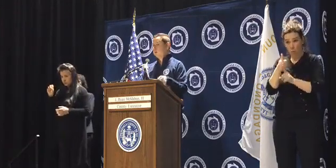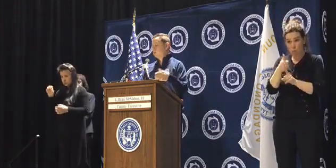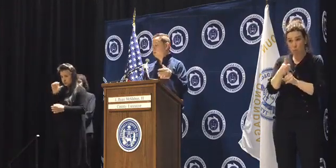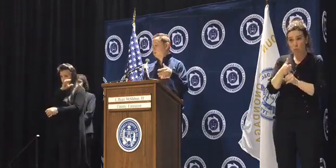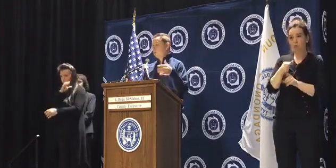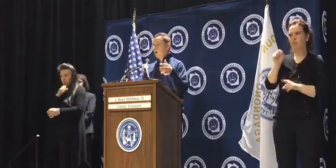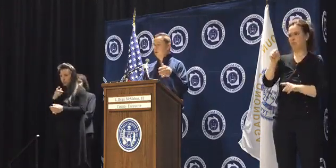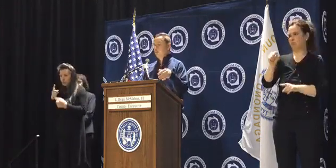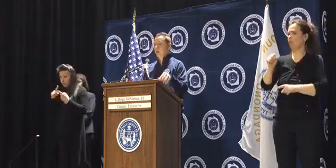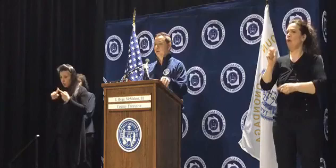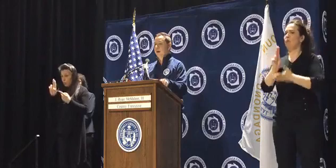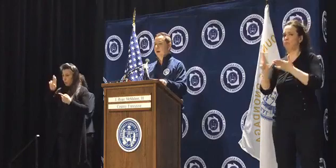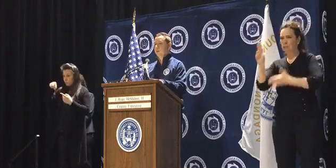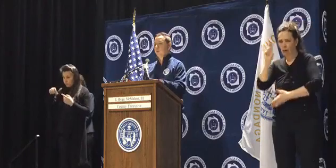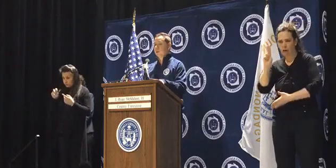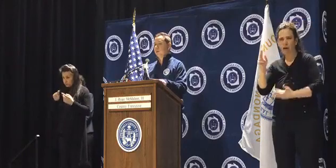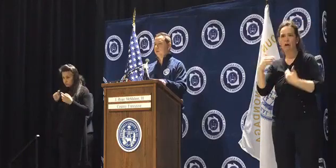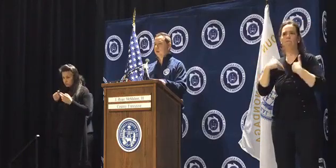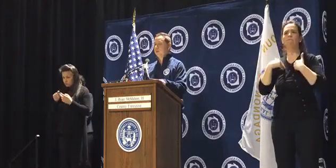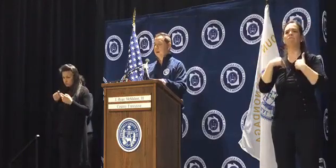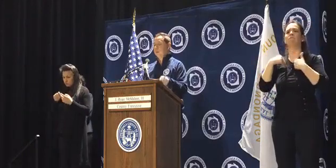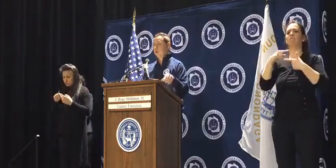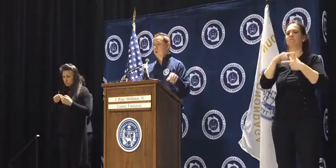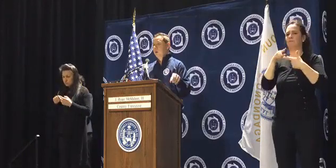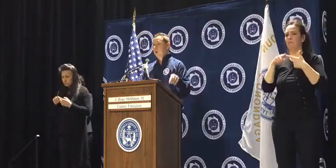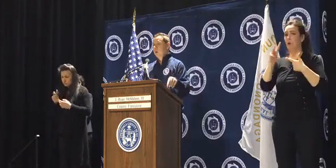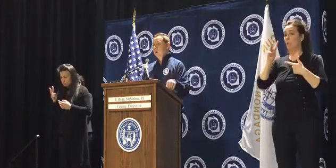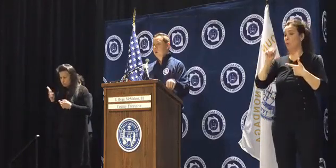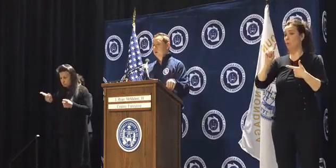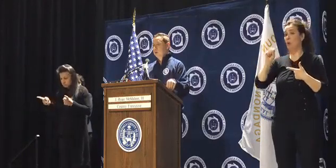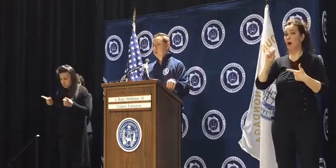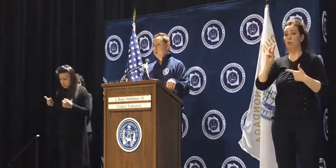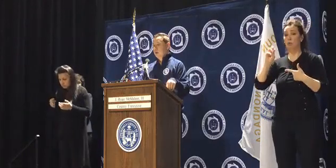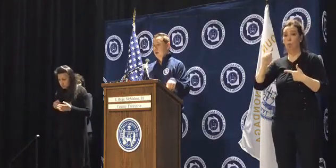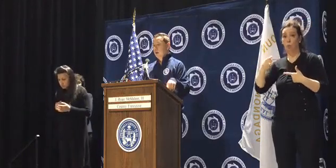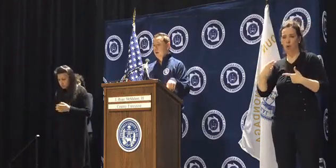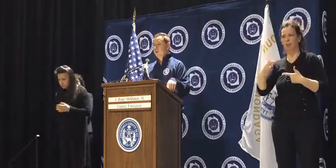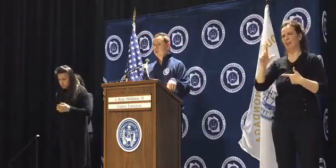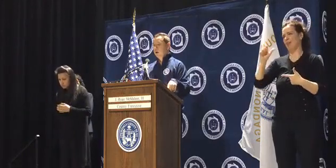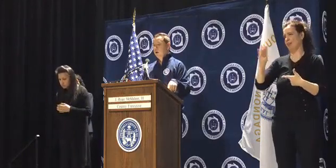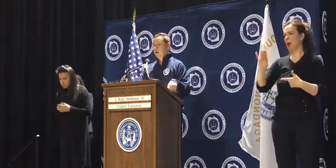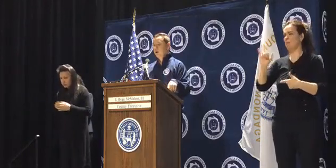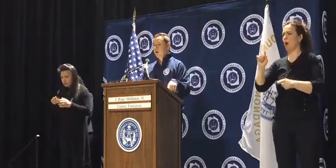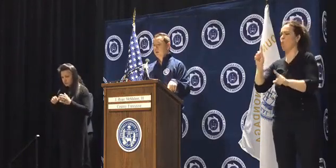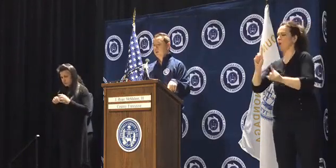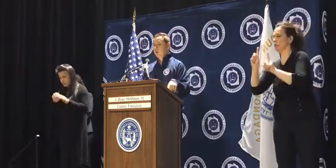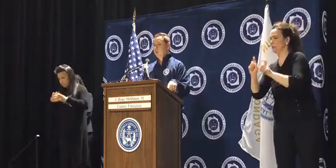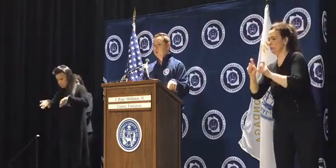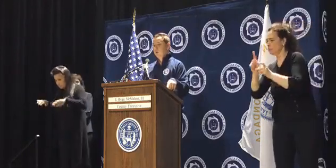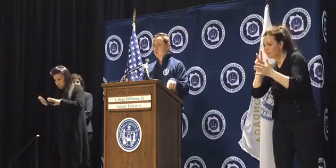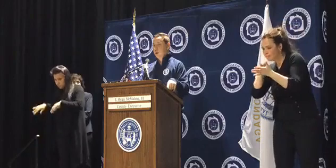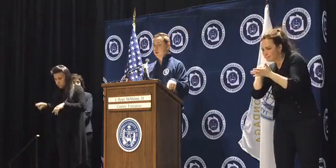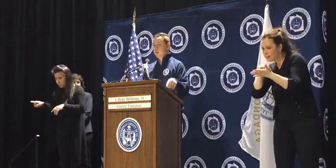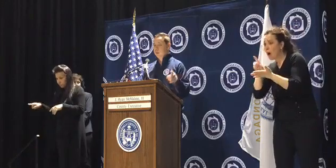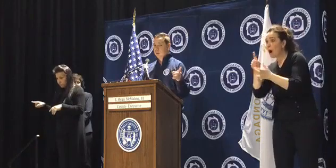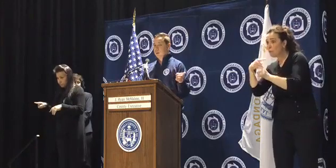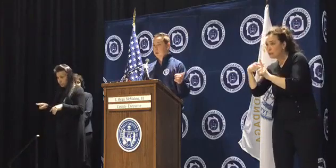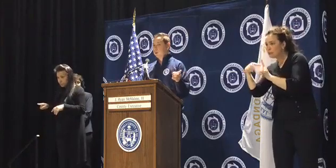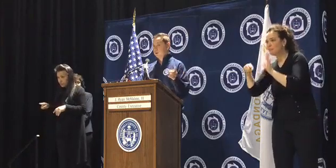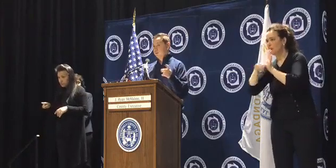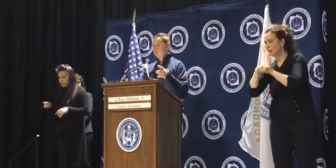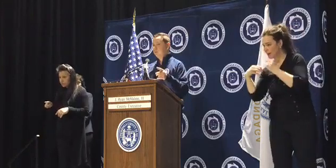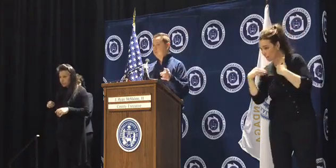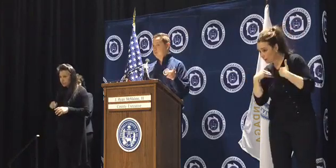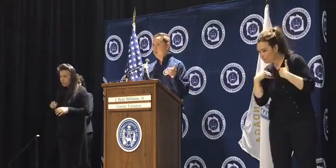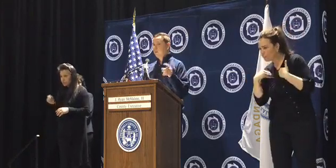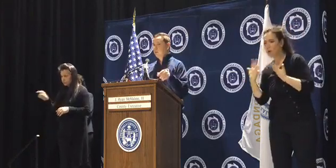be, at least in our empirical data, the quickest turnaround time. The health center, our triage site's been using Quest. That's